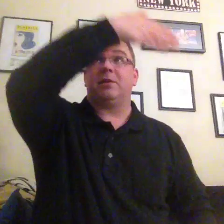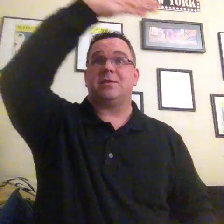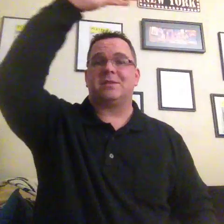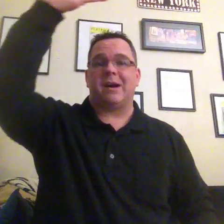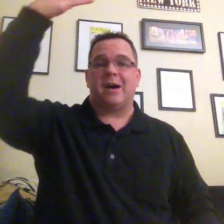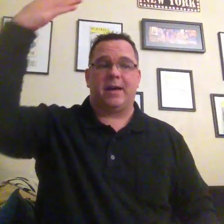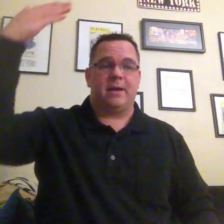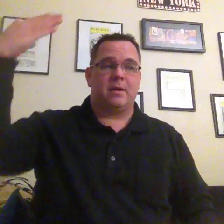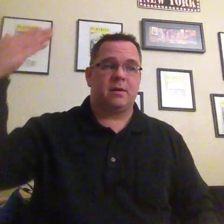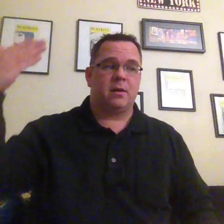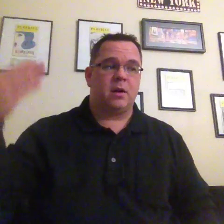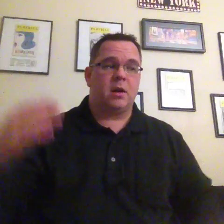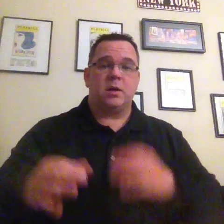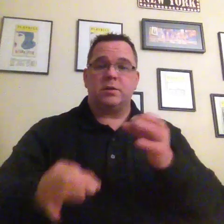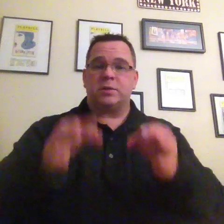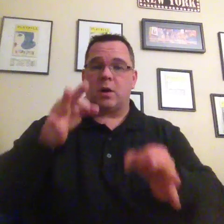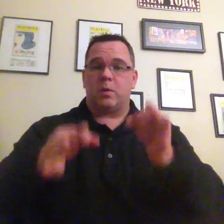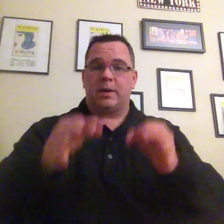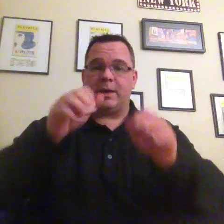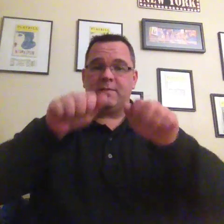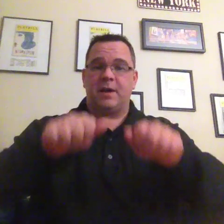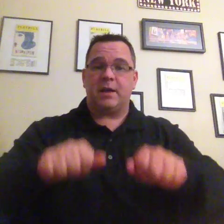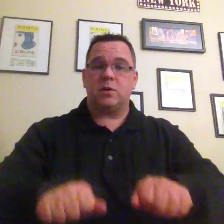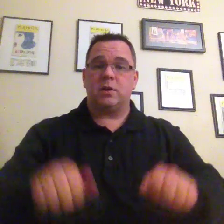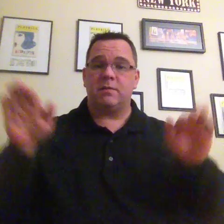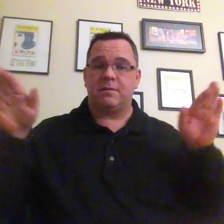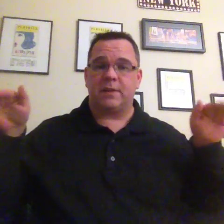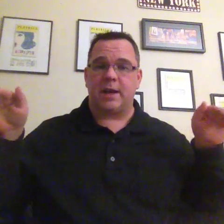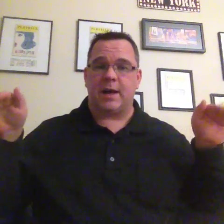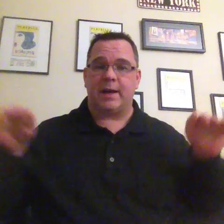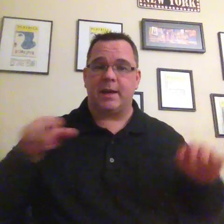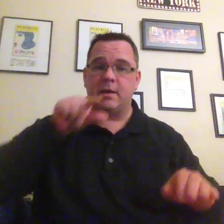the sky. So, if I could fly